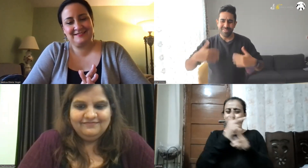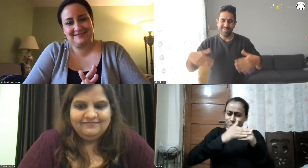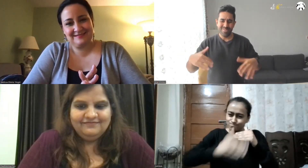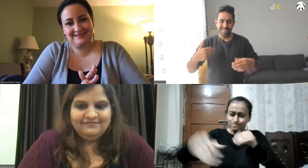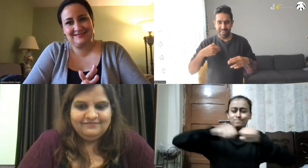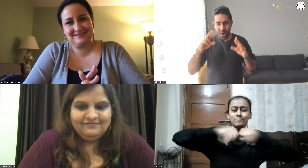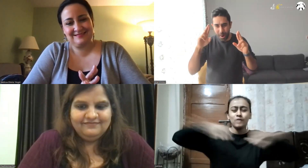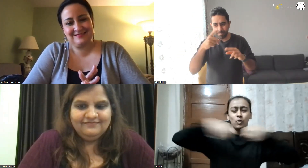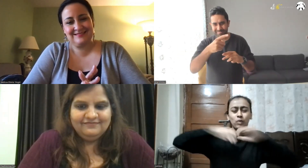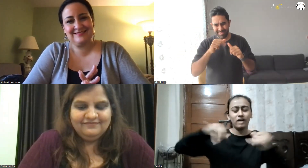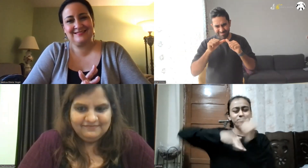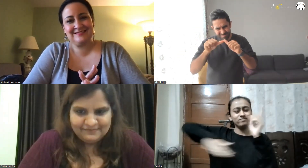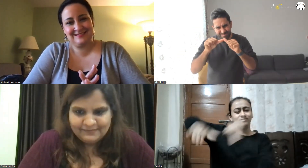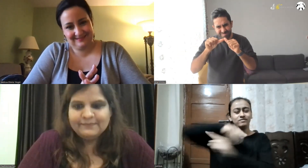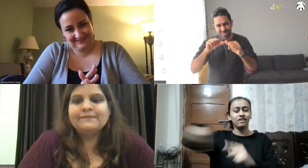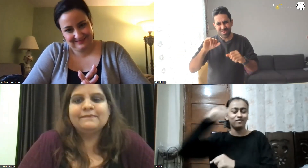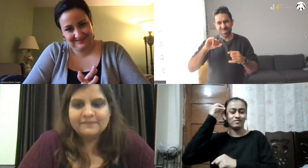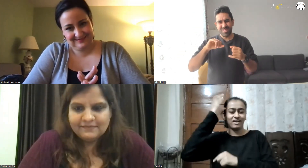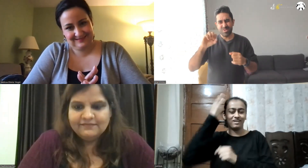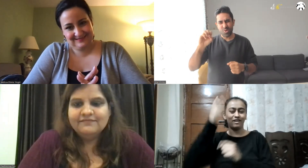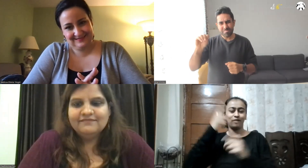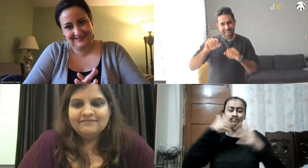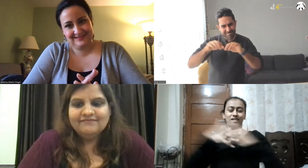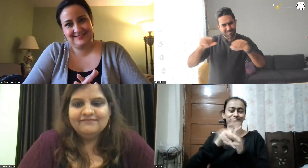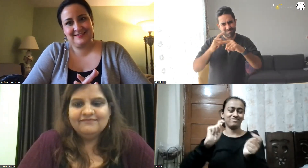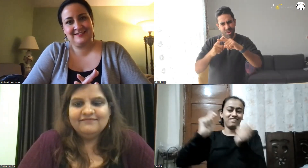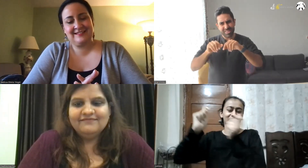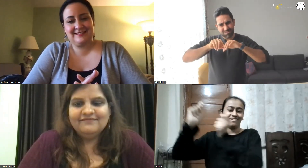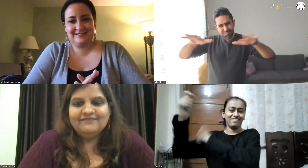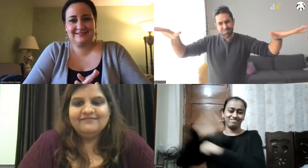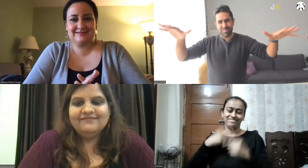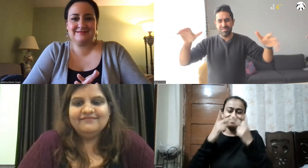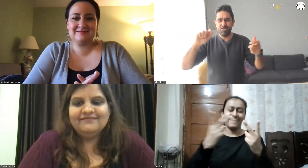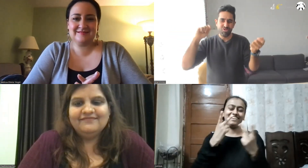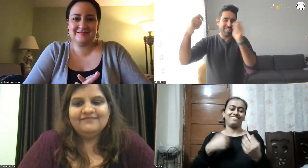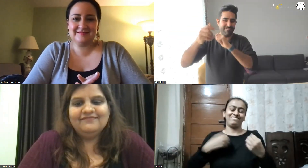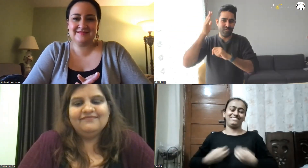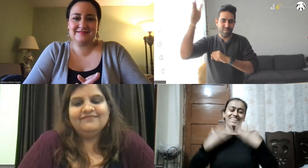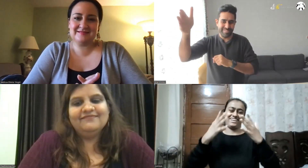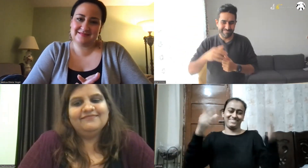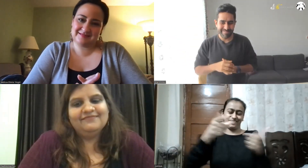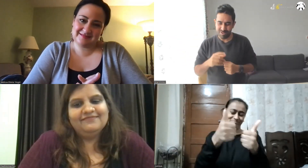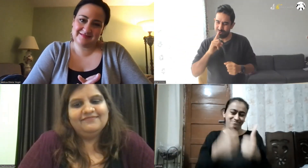It was a great presentation. I really hope that you continue doing what you do, spread more awareness so that